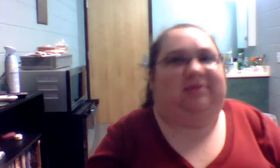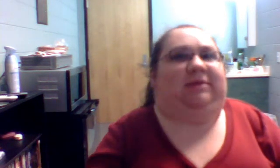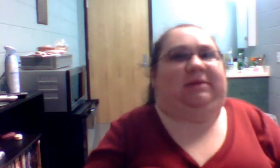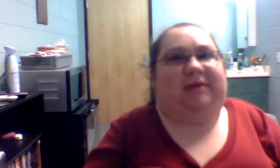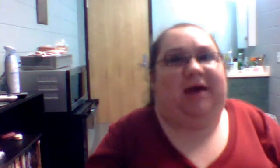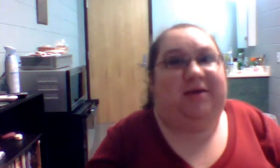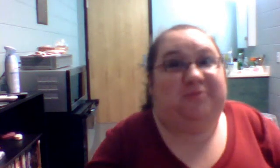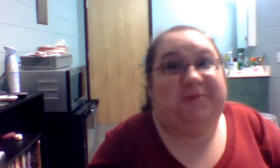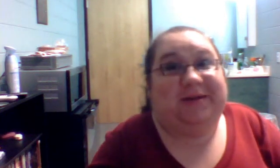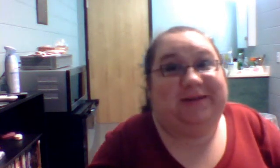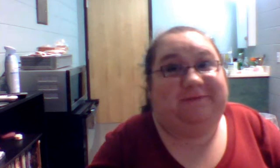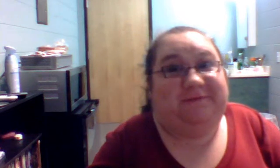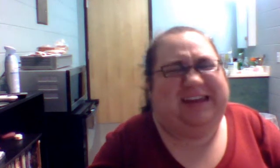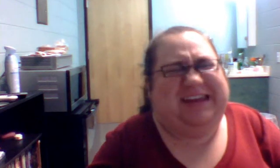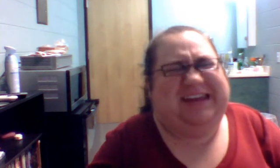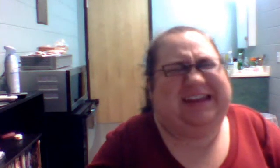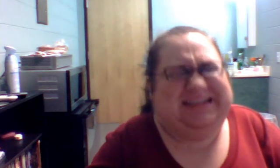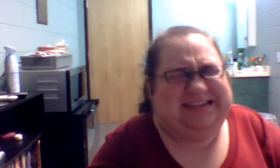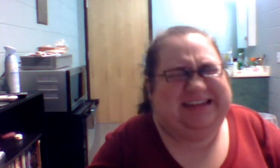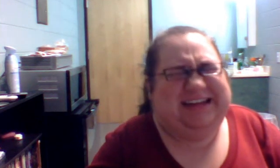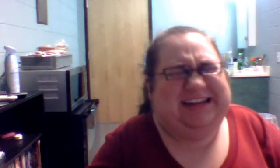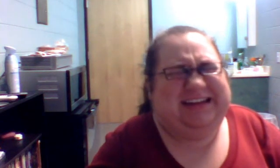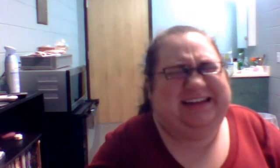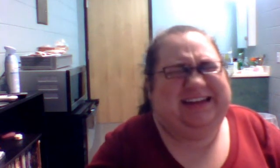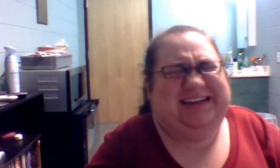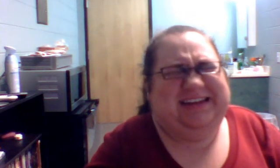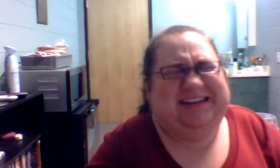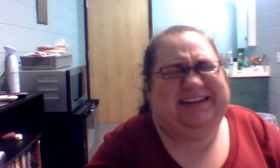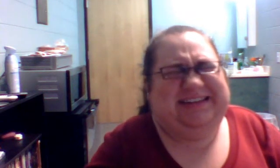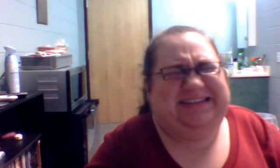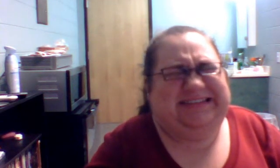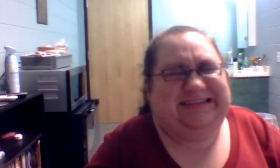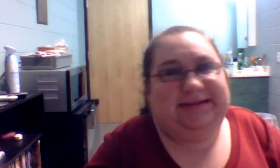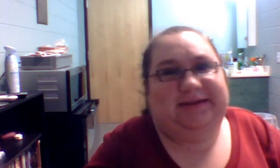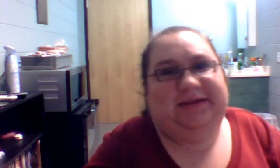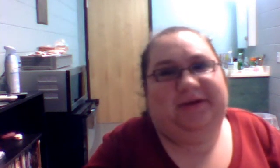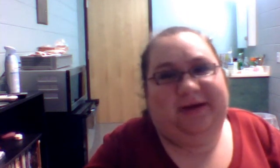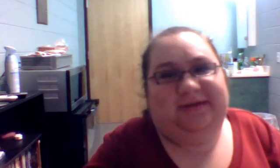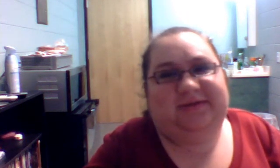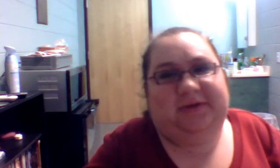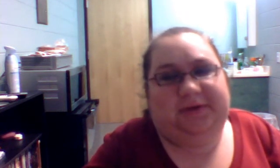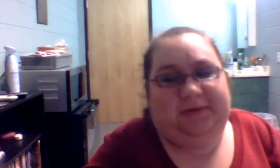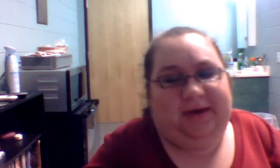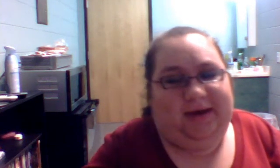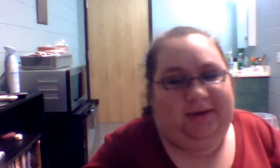I'm really freaking excited around here. Alright. So, um,